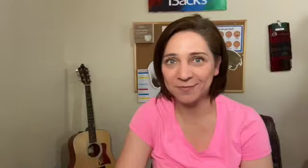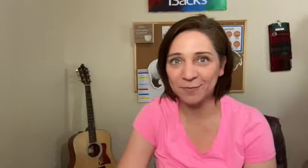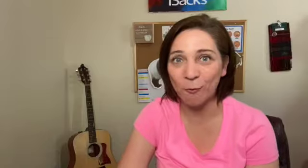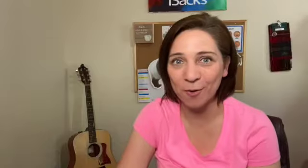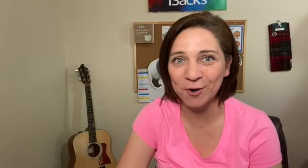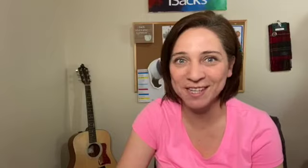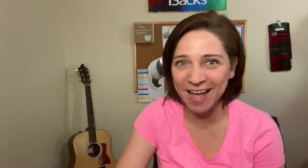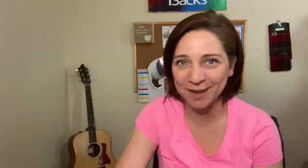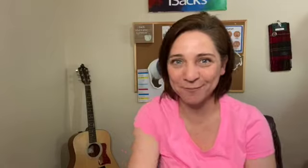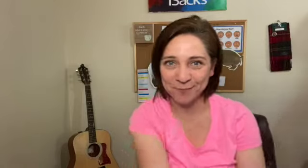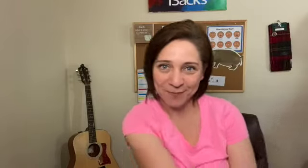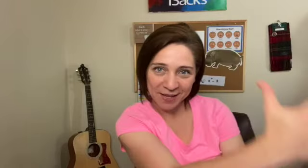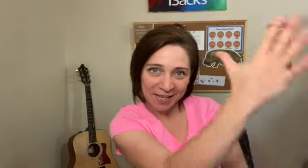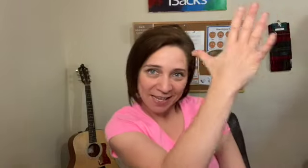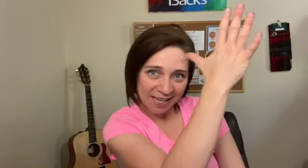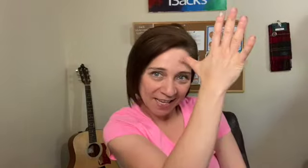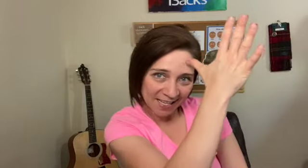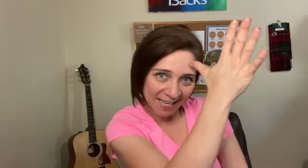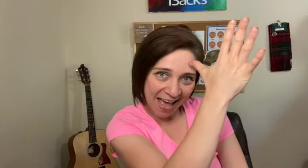One more time. Dad.